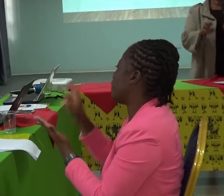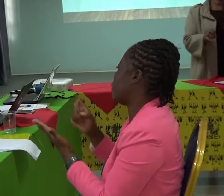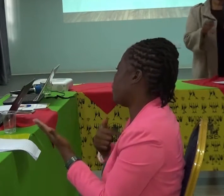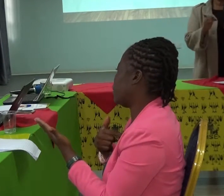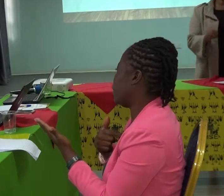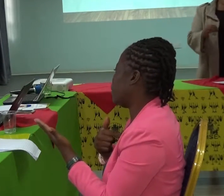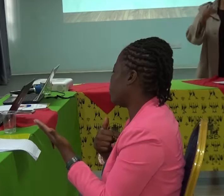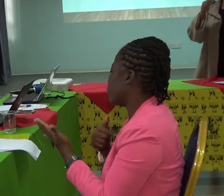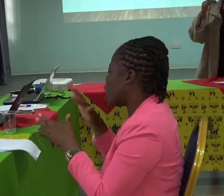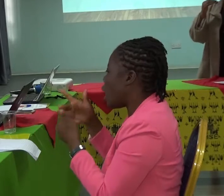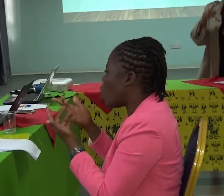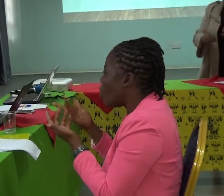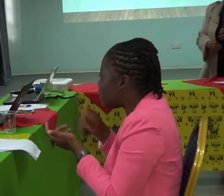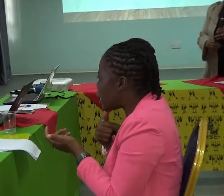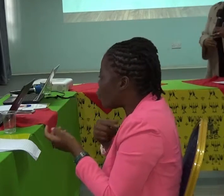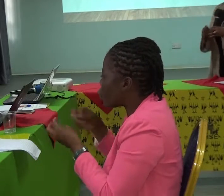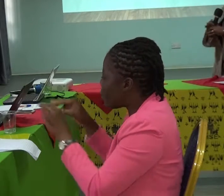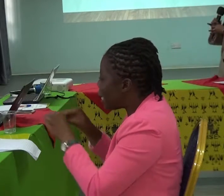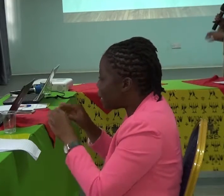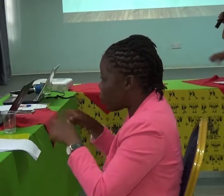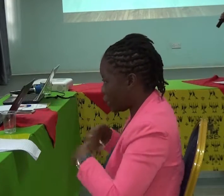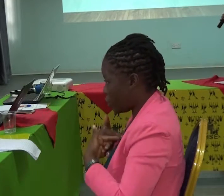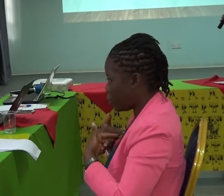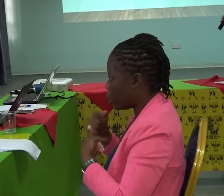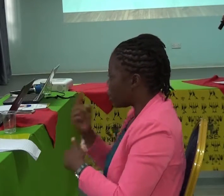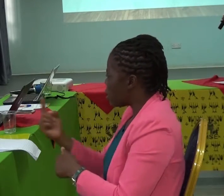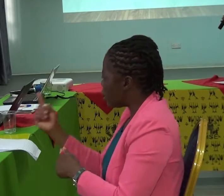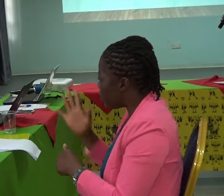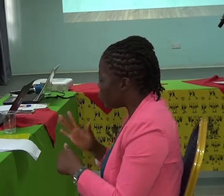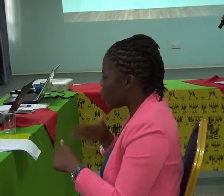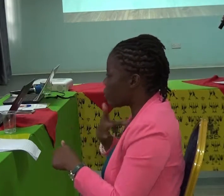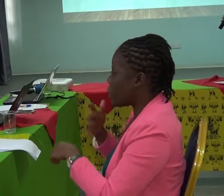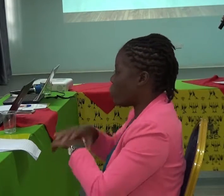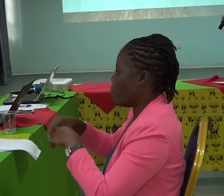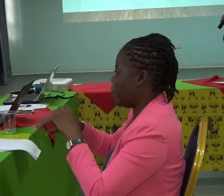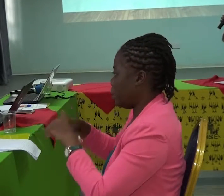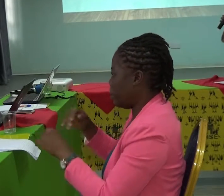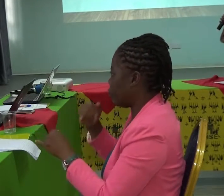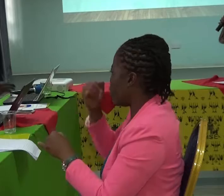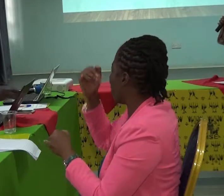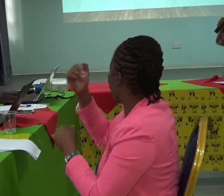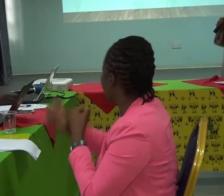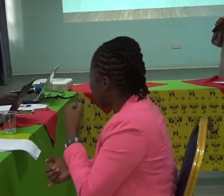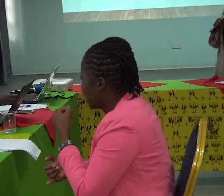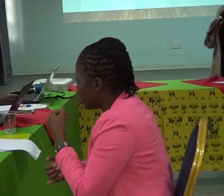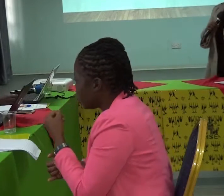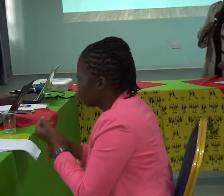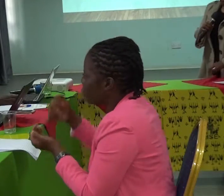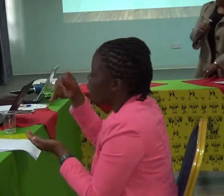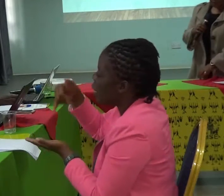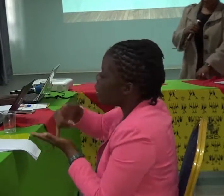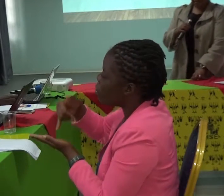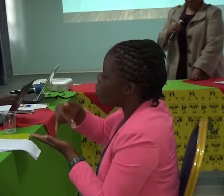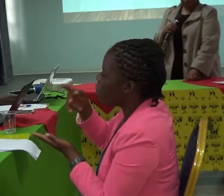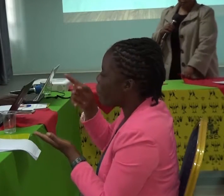How do we manage ourselves so that everybody feels comfortable? And finally, involve parents in programs